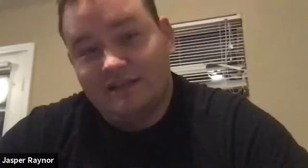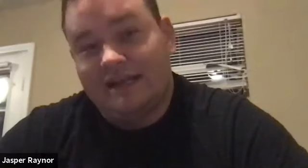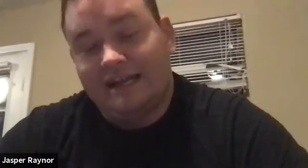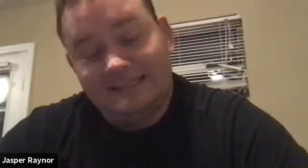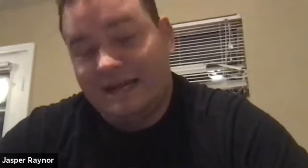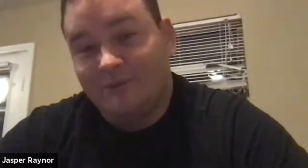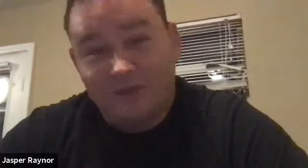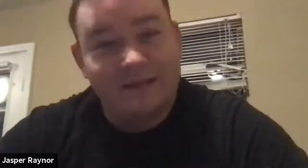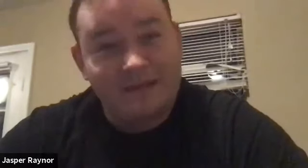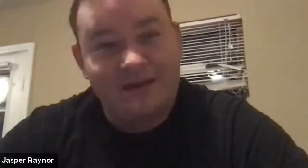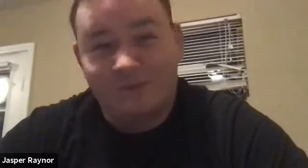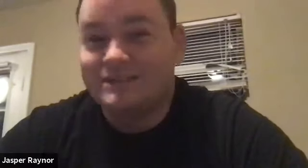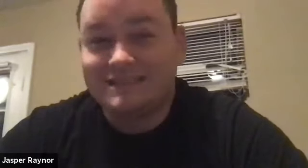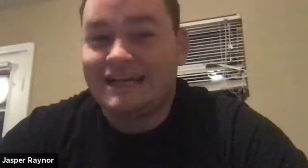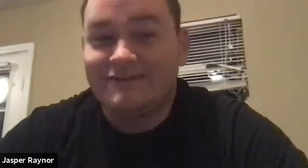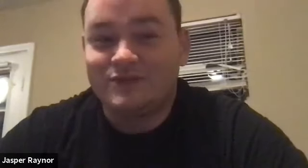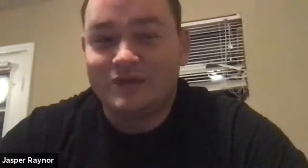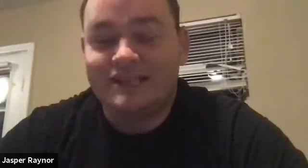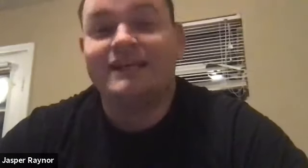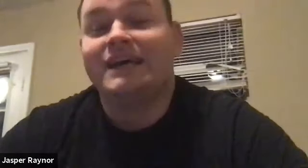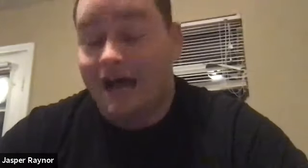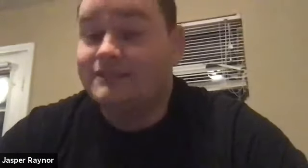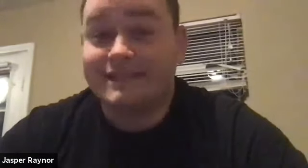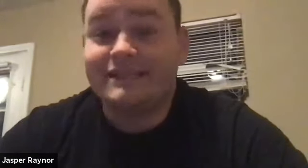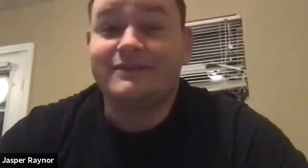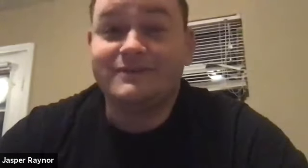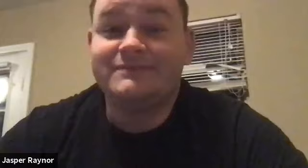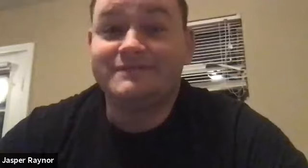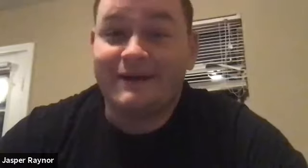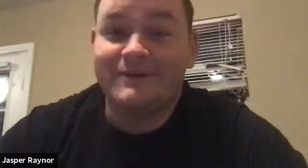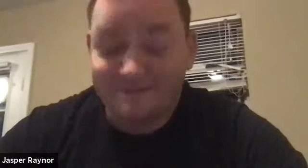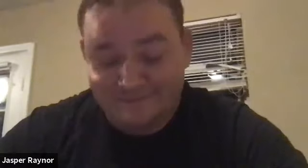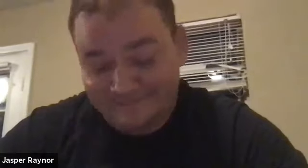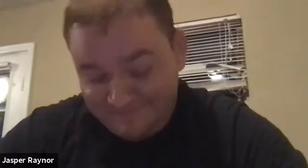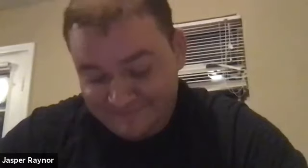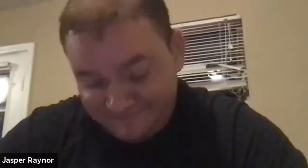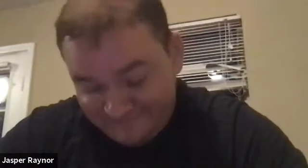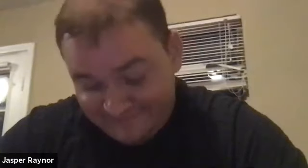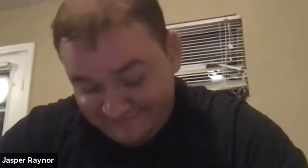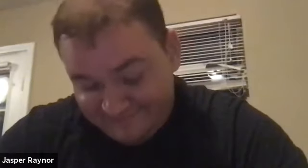and anytime you think about what's the sign for toilet, I'll send it to you. I